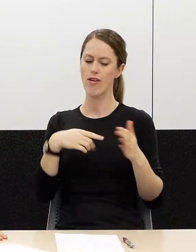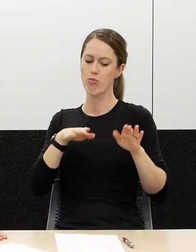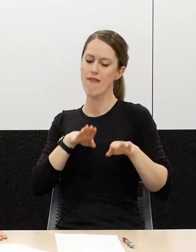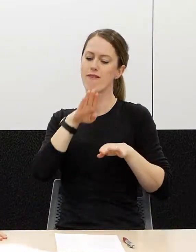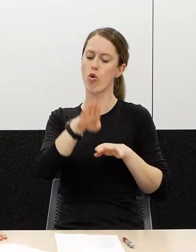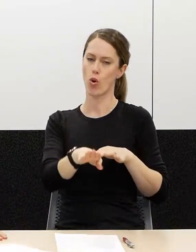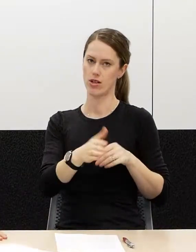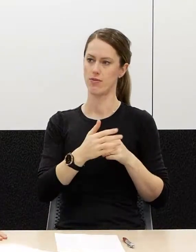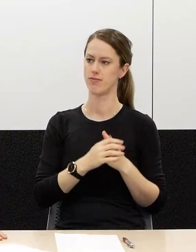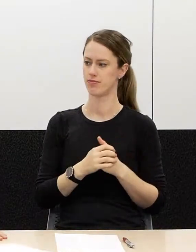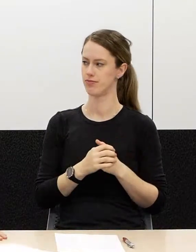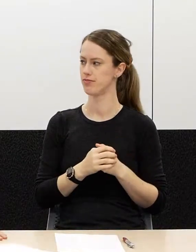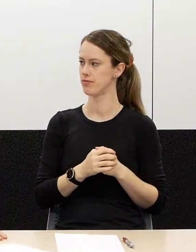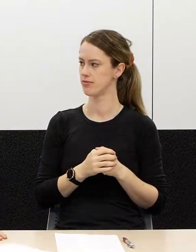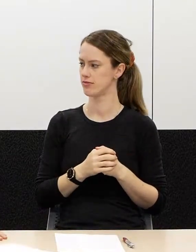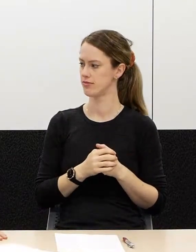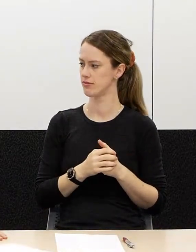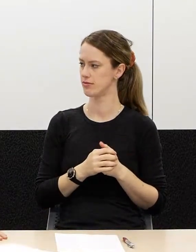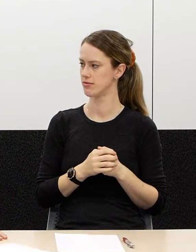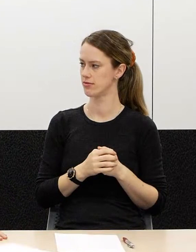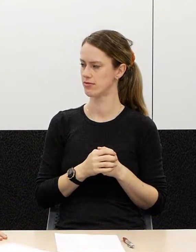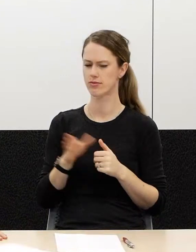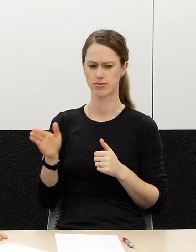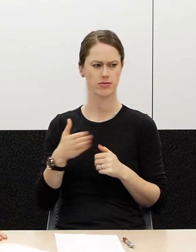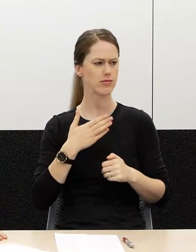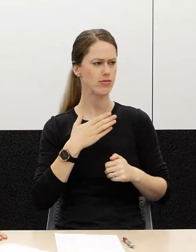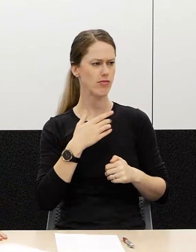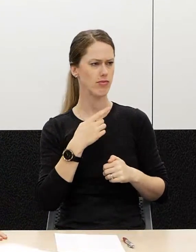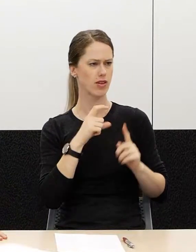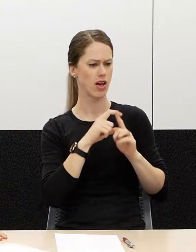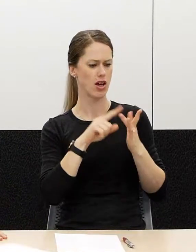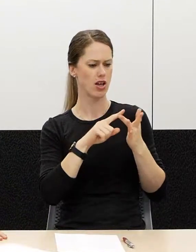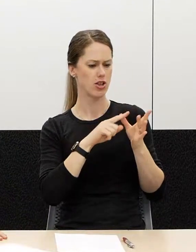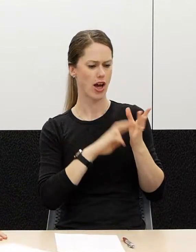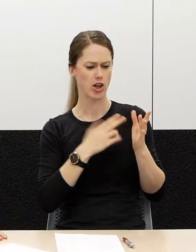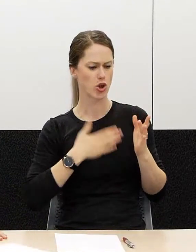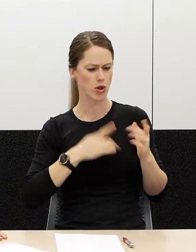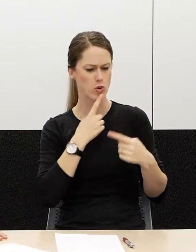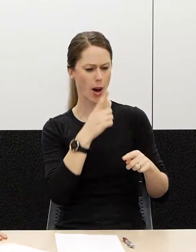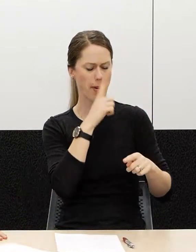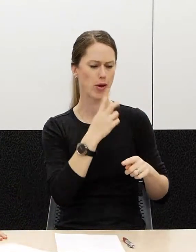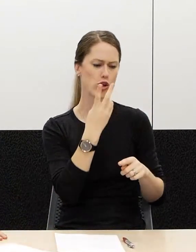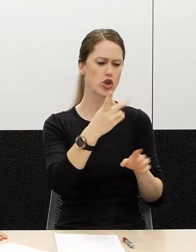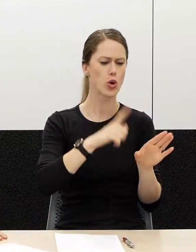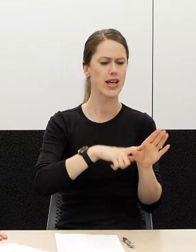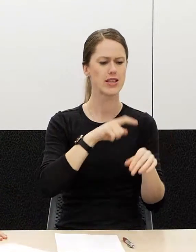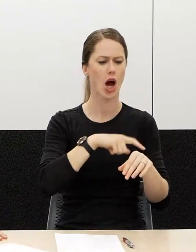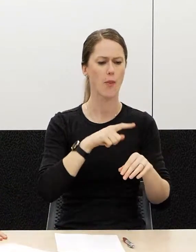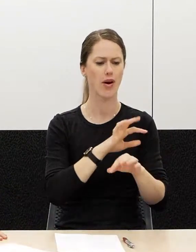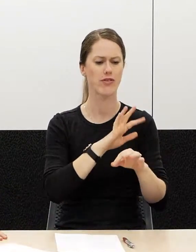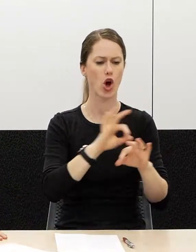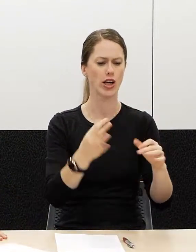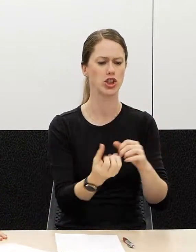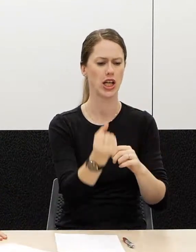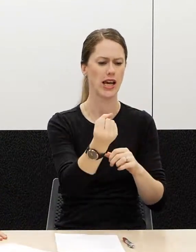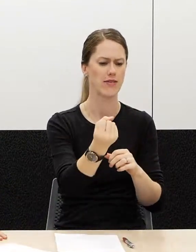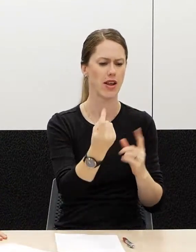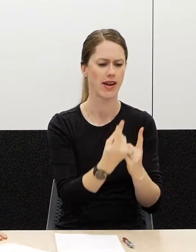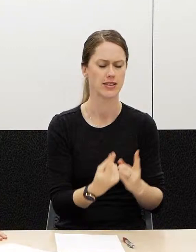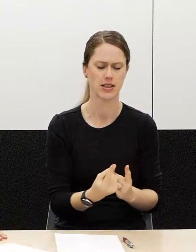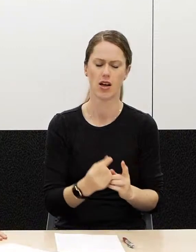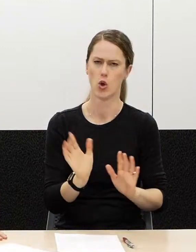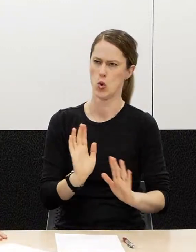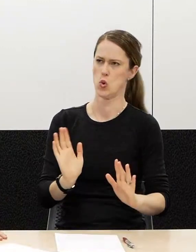forward. And I don't think Diana would want to be telling people in 2 years' time that we haven't achieved what we said we're going to achieve. So I